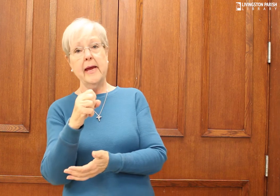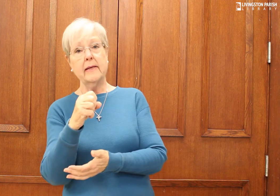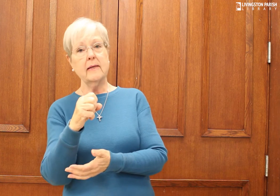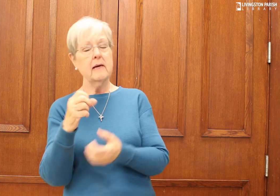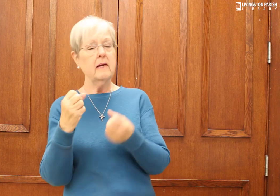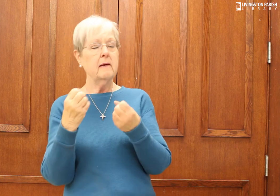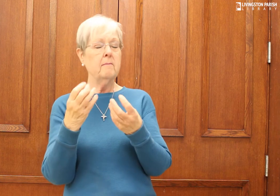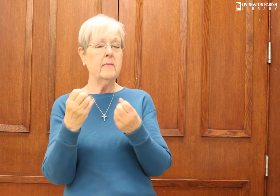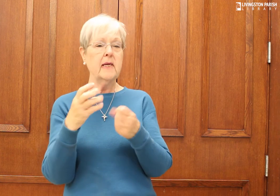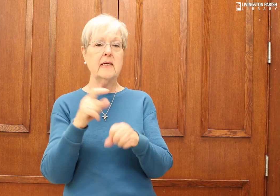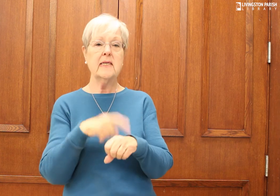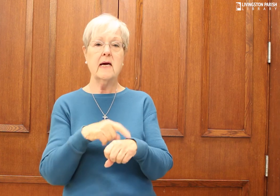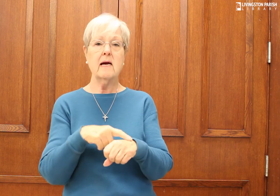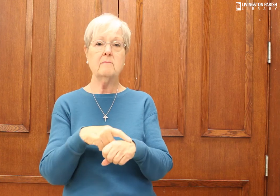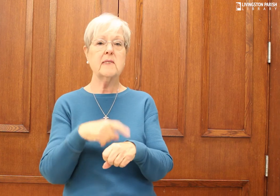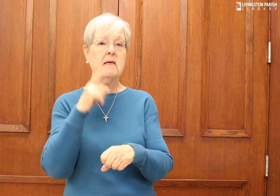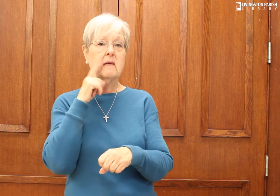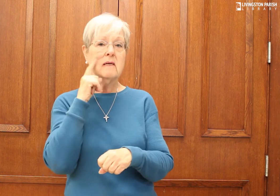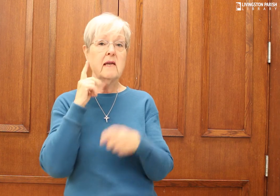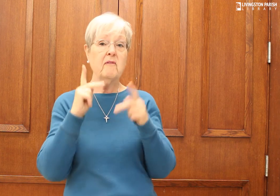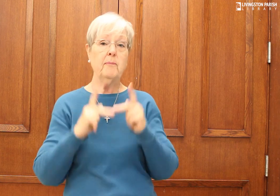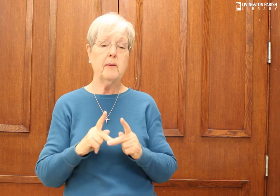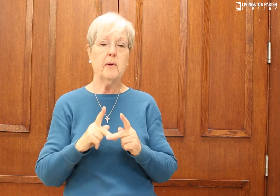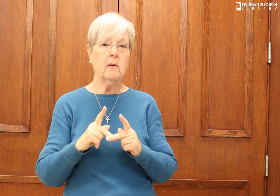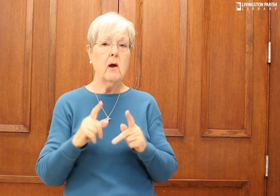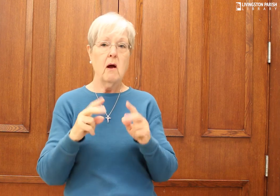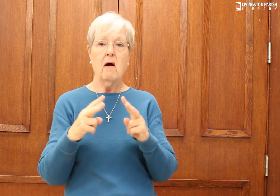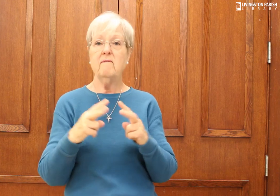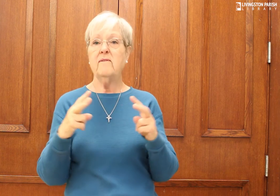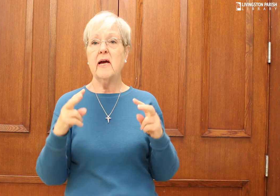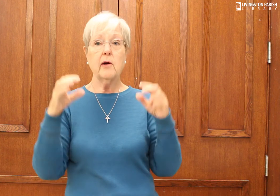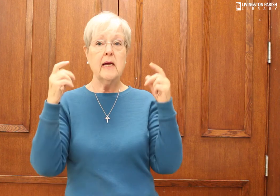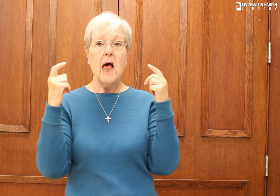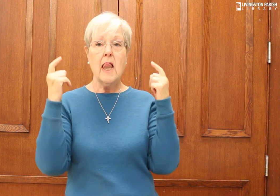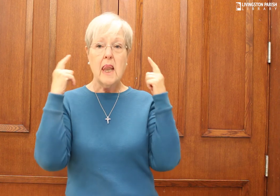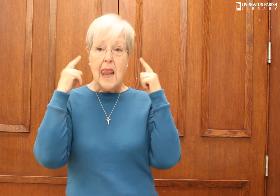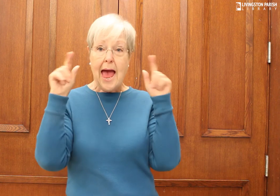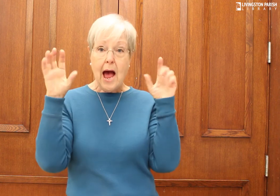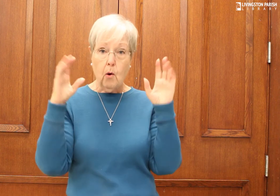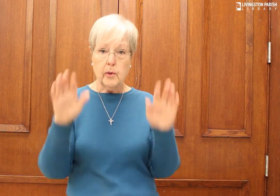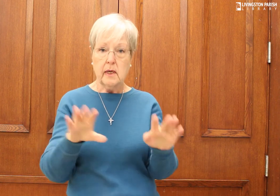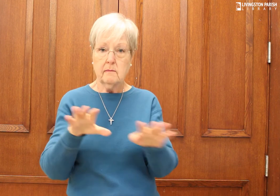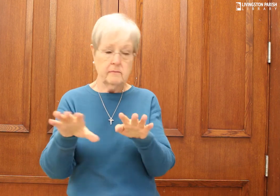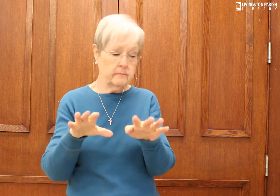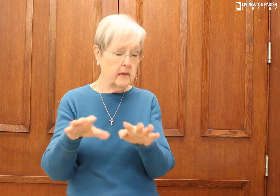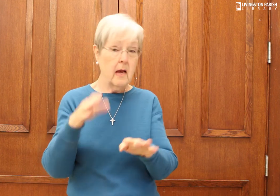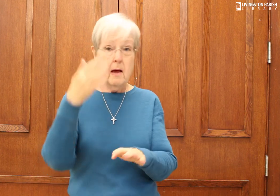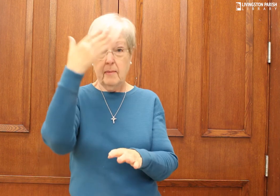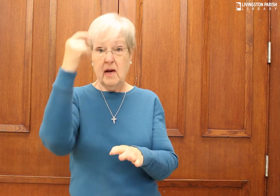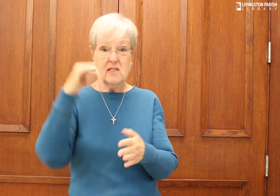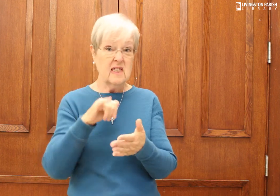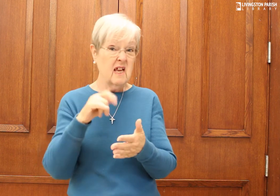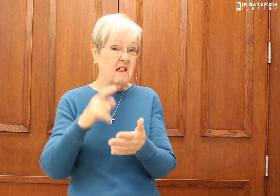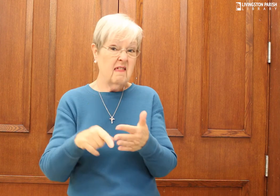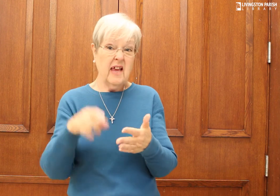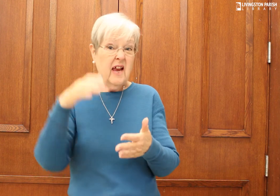And many times, deaf people are very loud because they can't